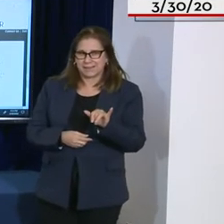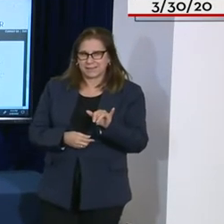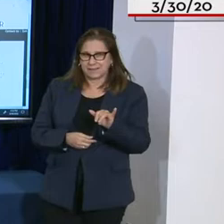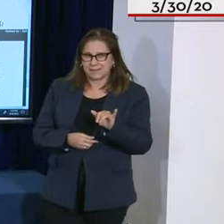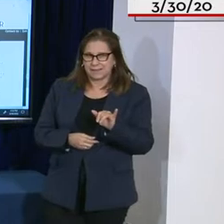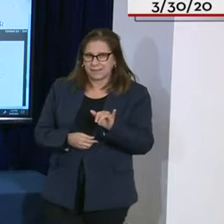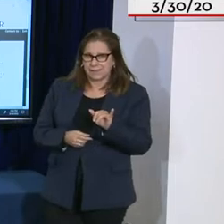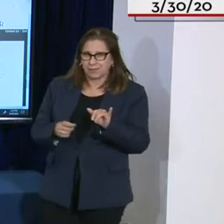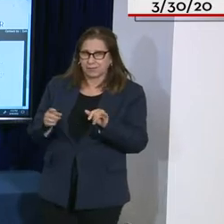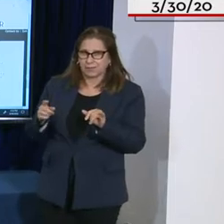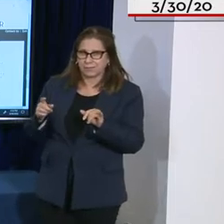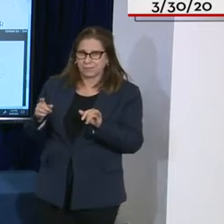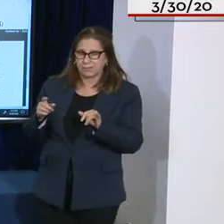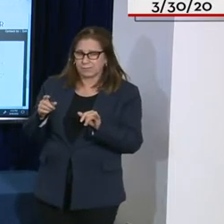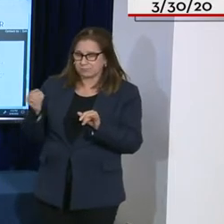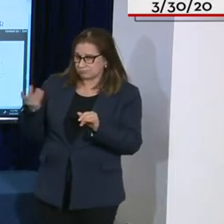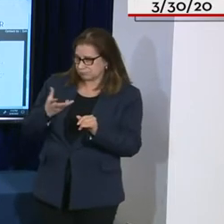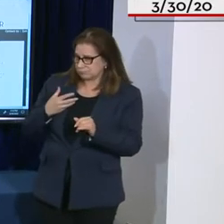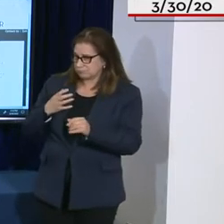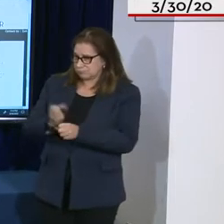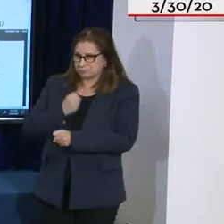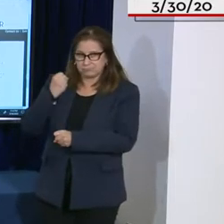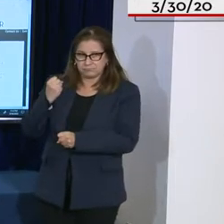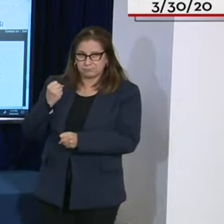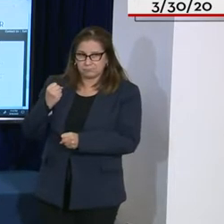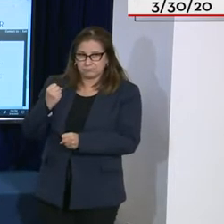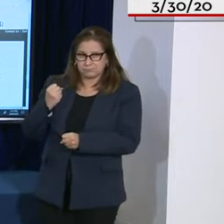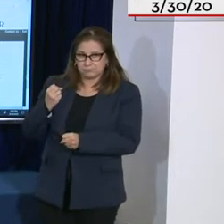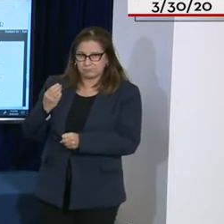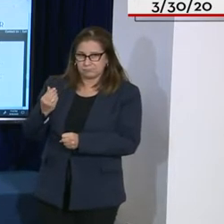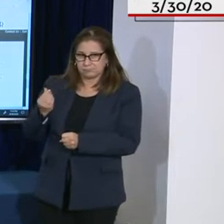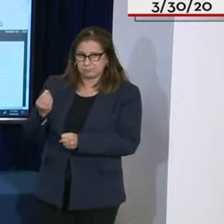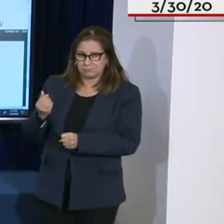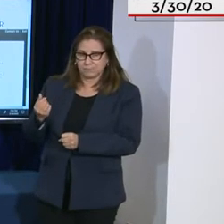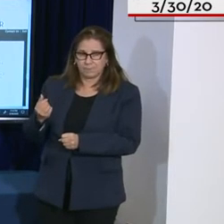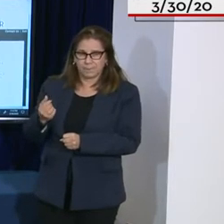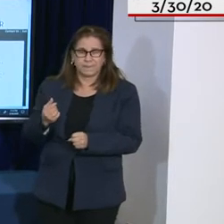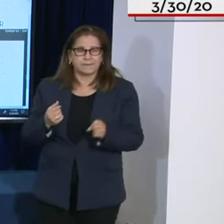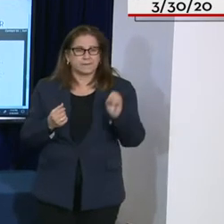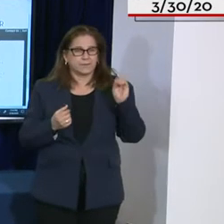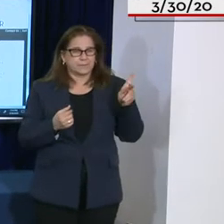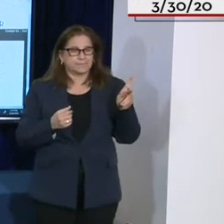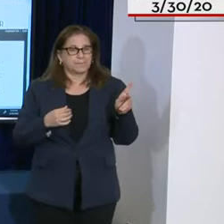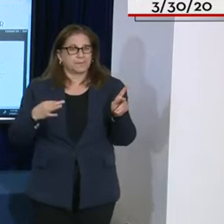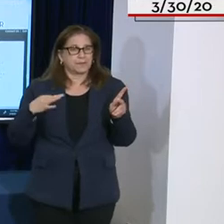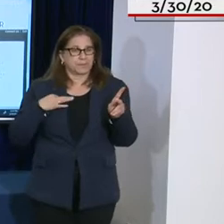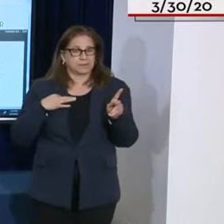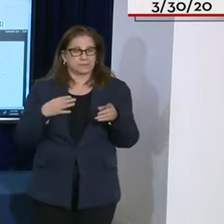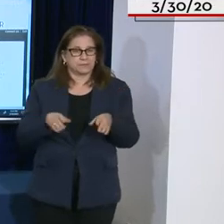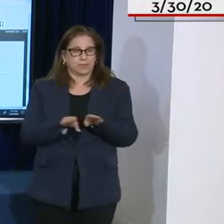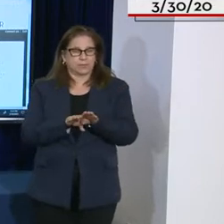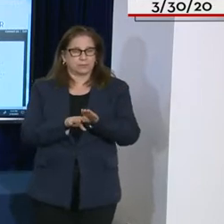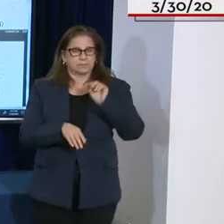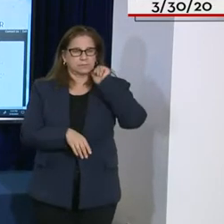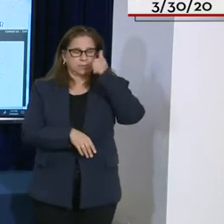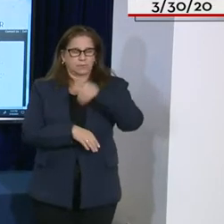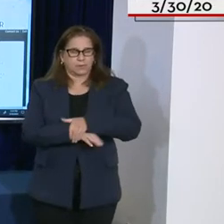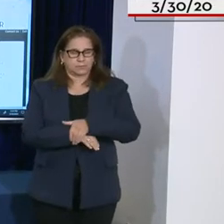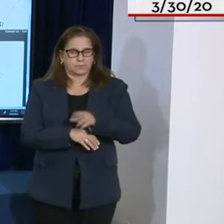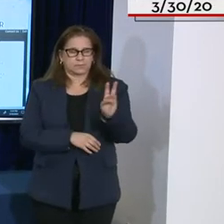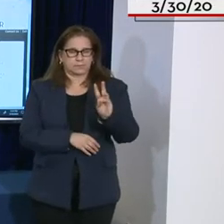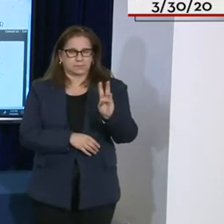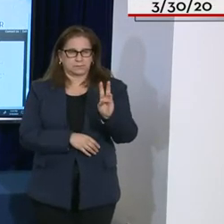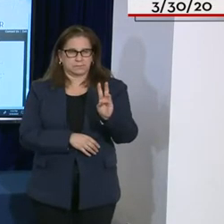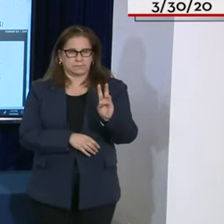of the micro grants? So the grant closes, the application closes tomorrow at 6 p.m. We have not begun